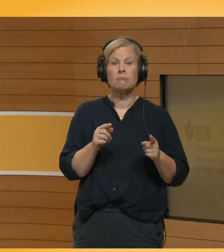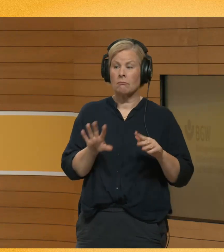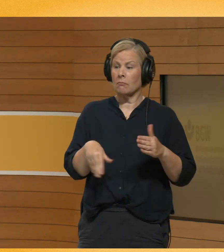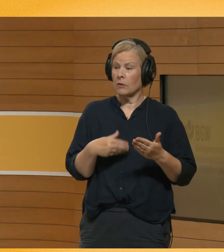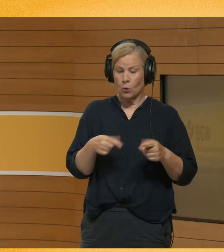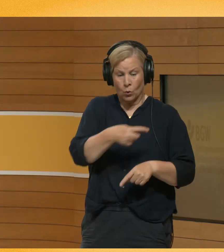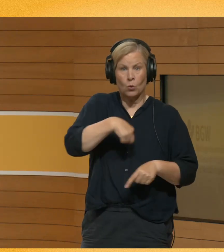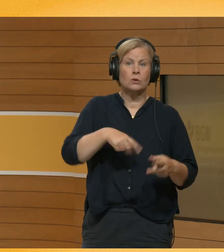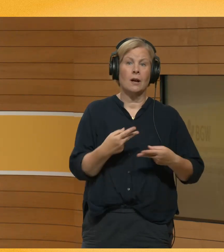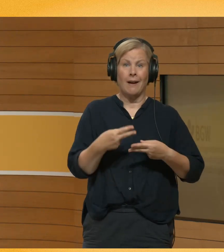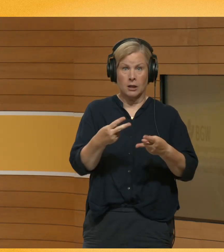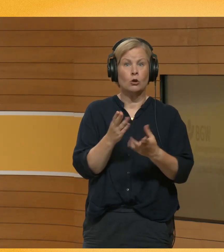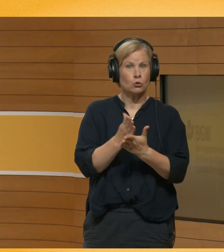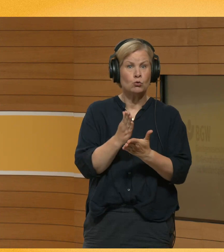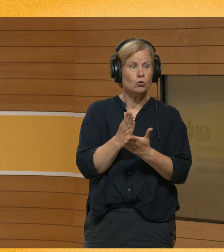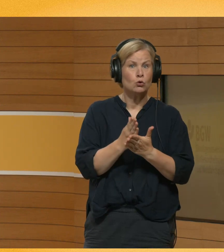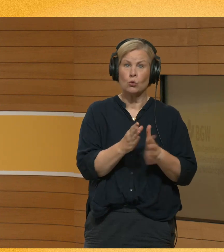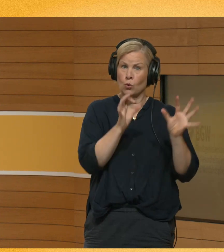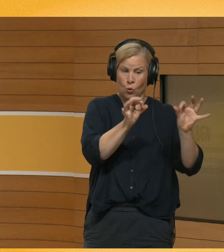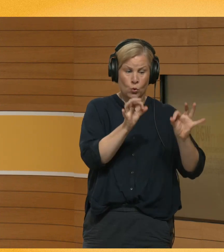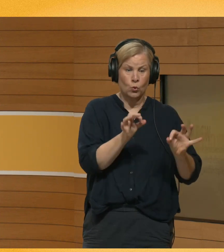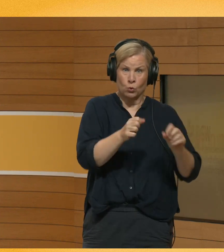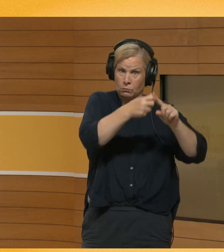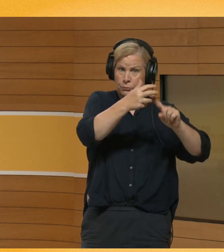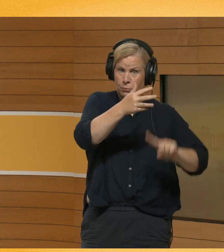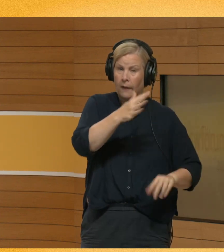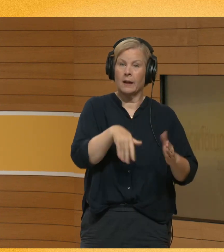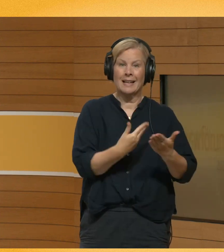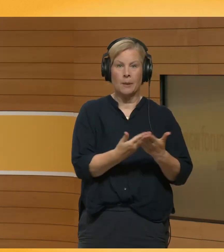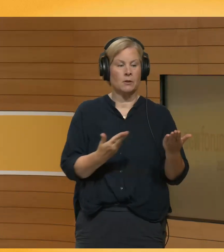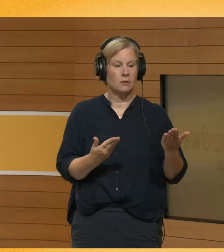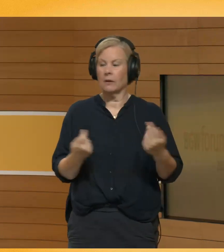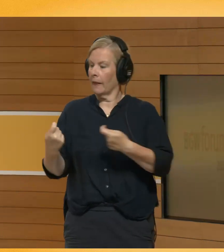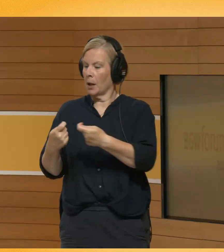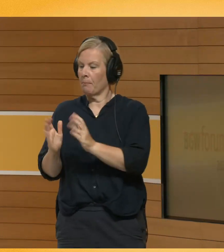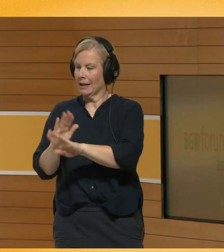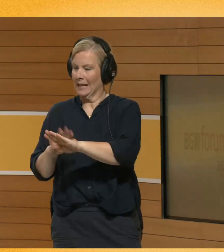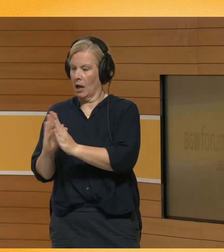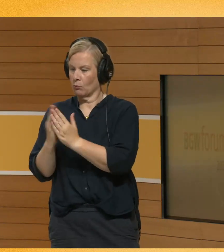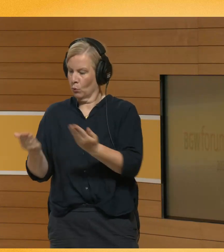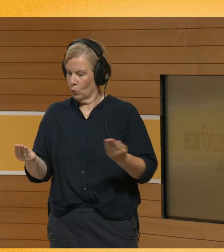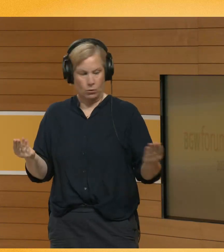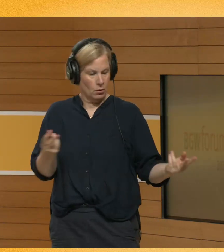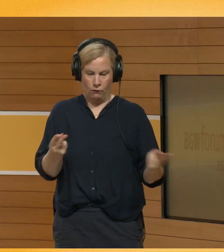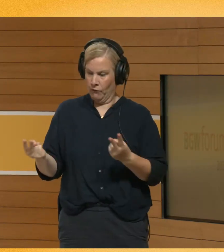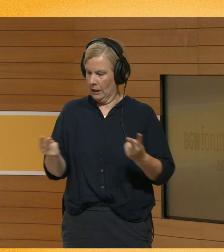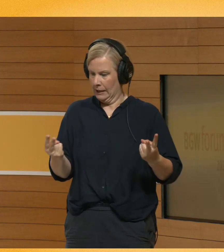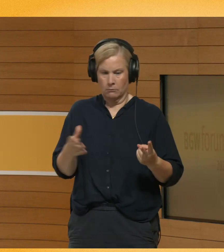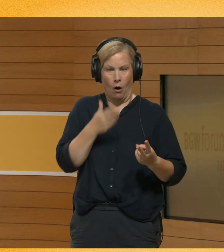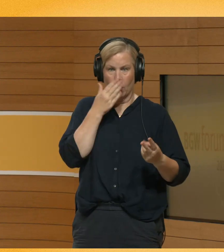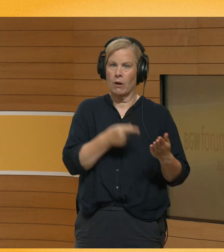by utilising the Magnet manual. It created a focus on the things we're doing